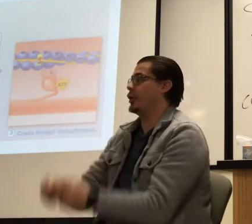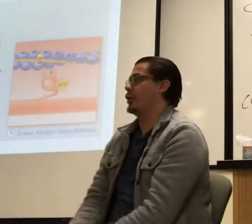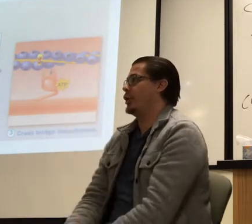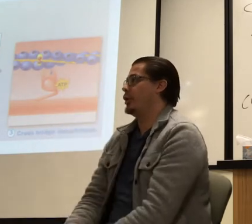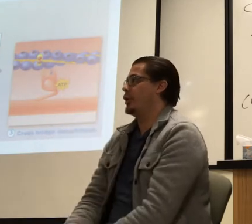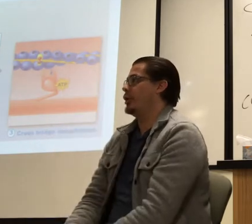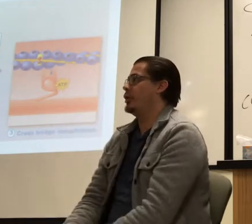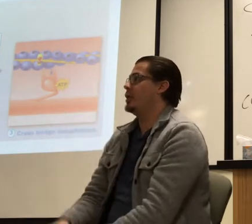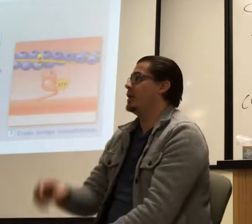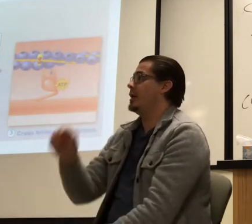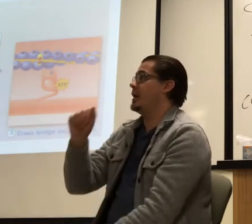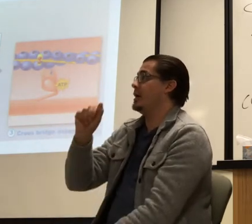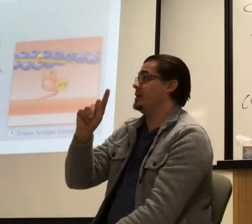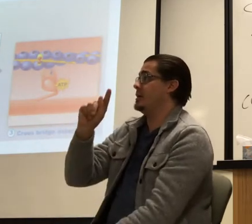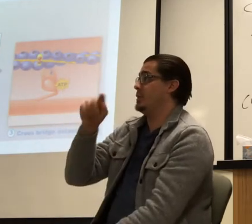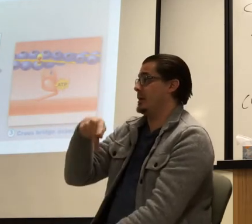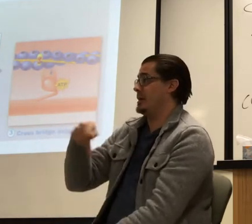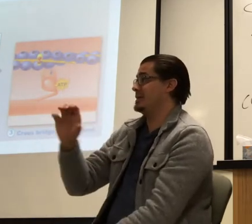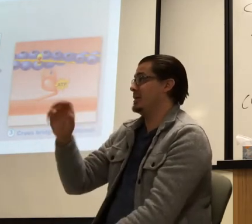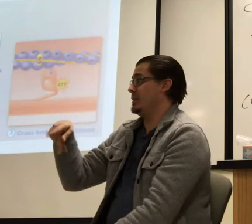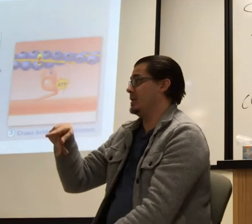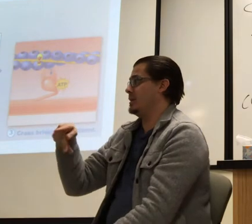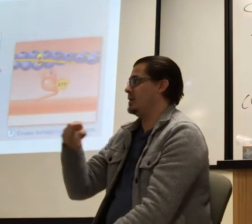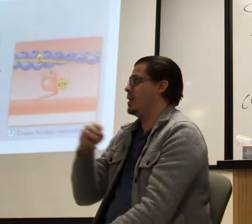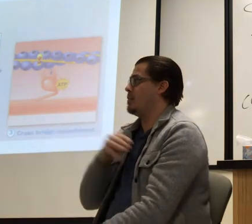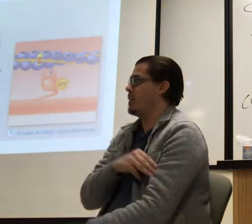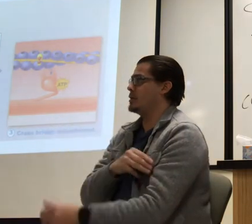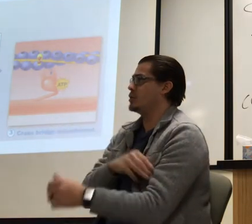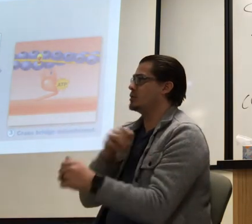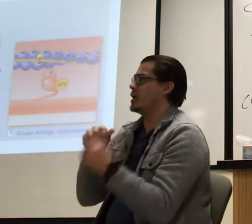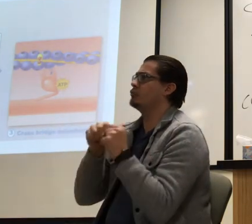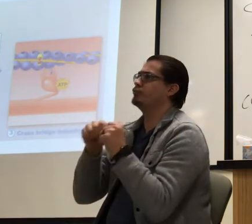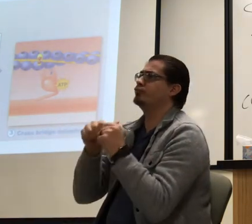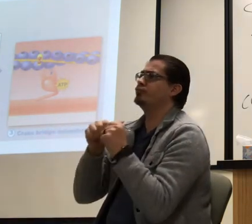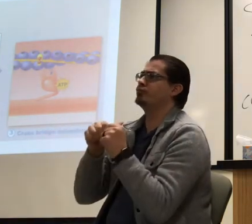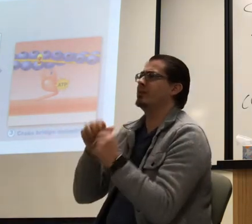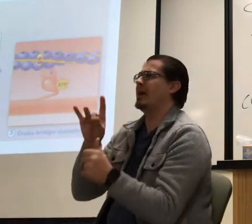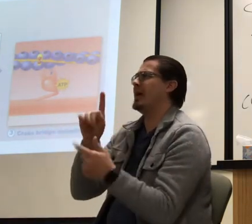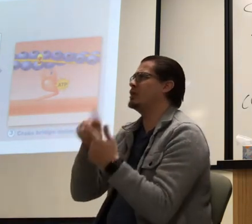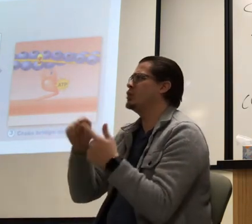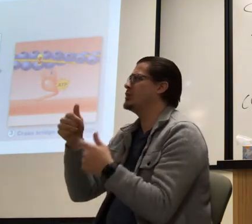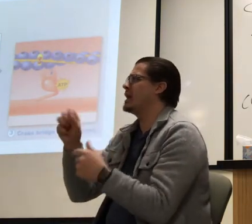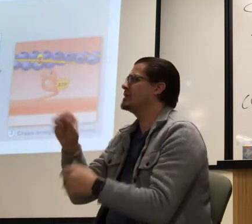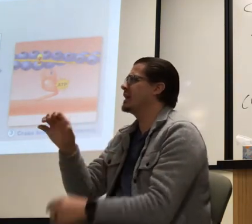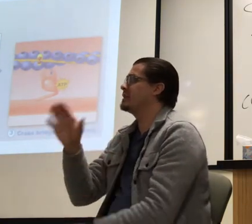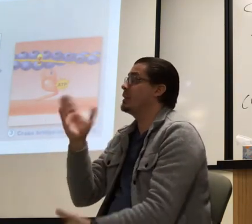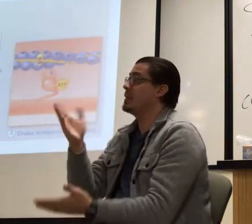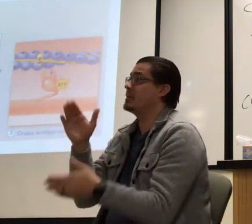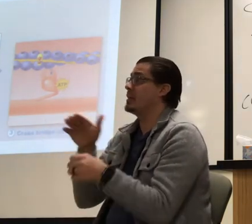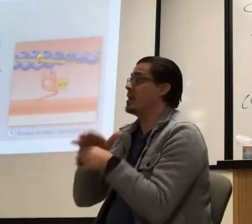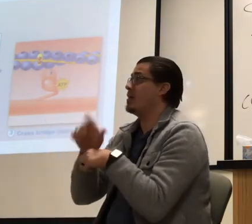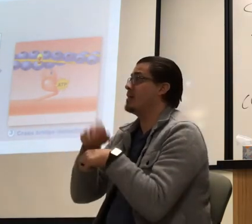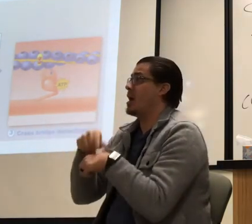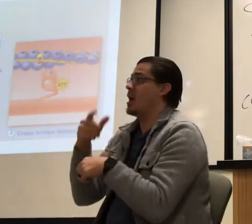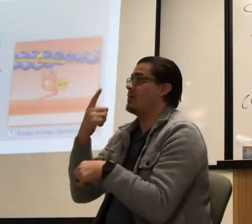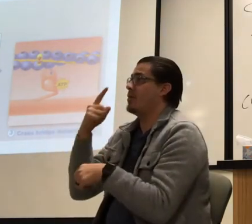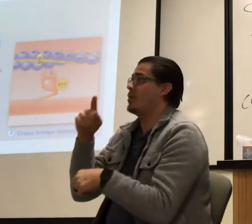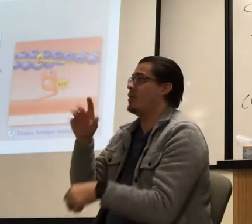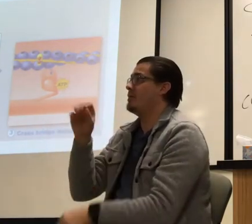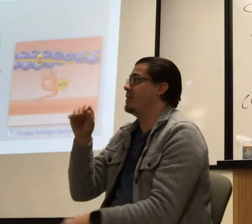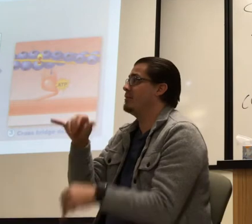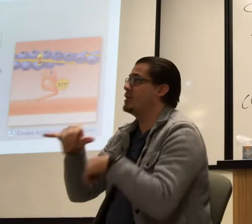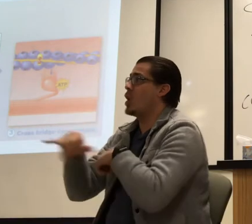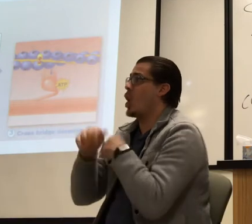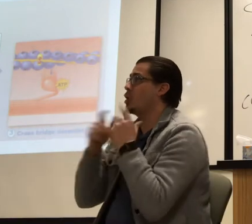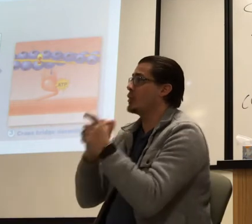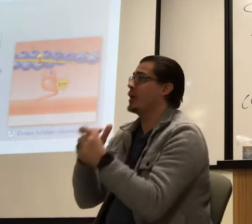With ATP and CP, your muscles can do work for like 8 to 10 seconds. Maybe that's enough time to do a 50-yard